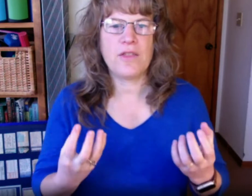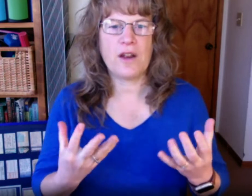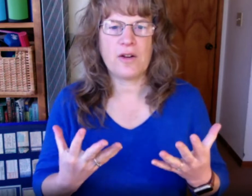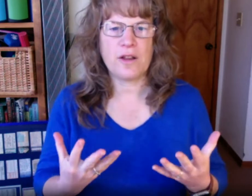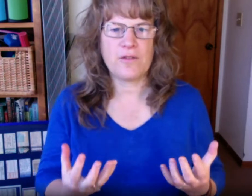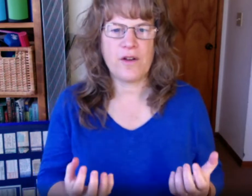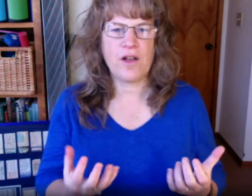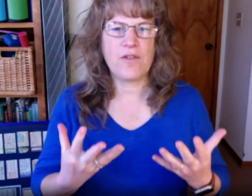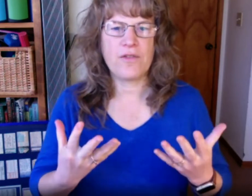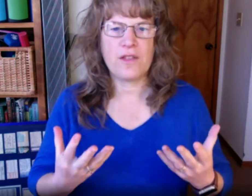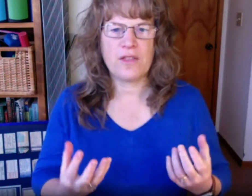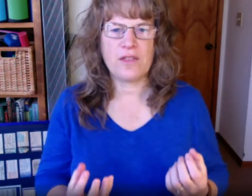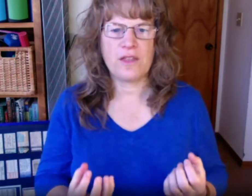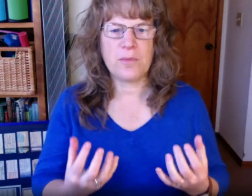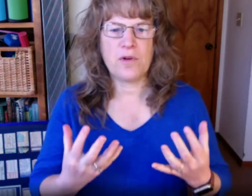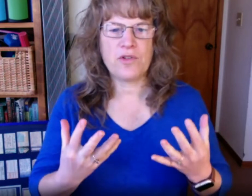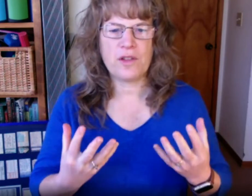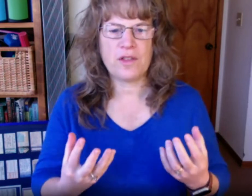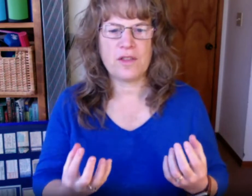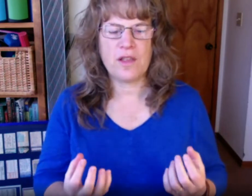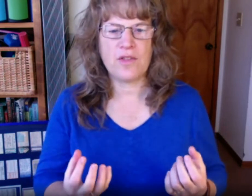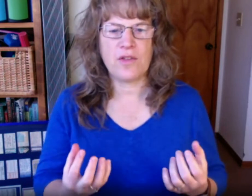are involve these motions? So uh-huh.